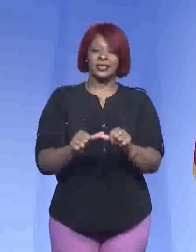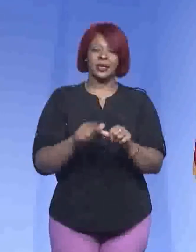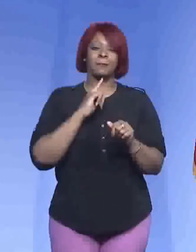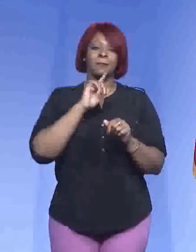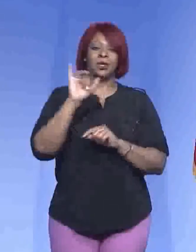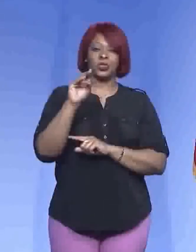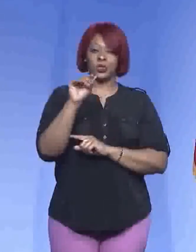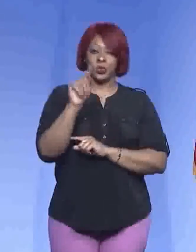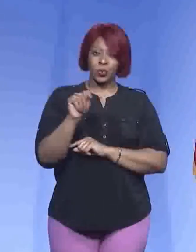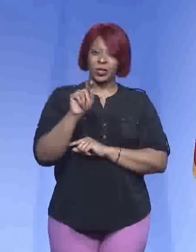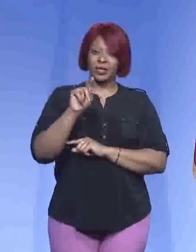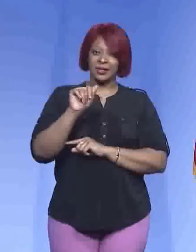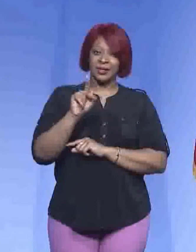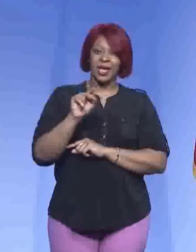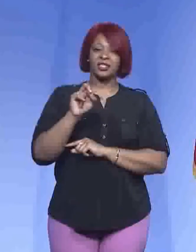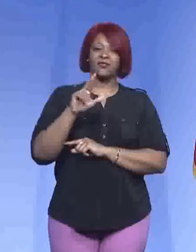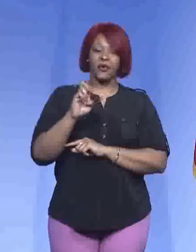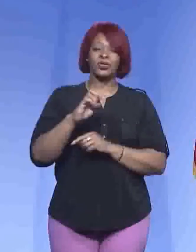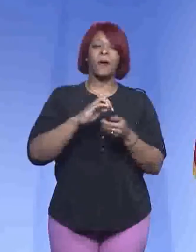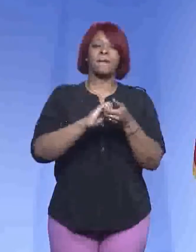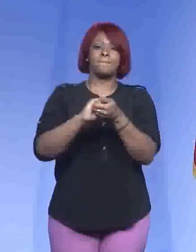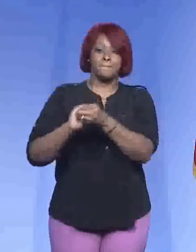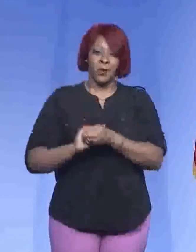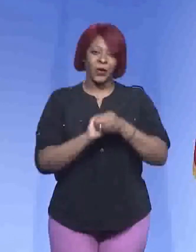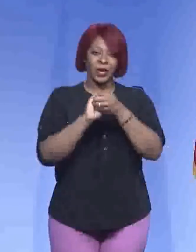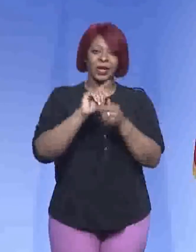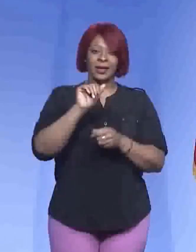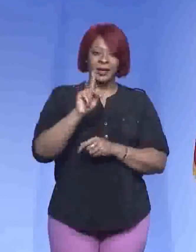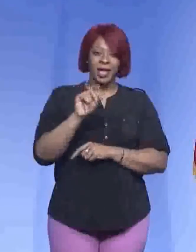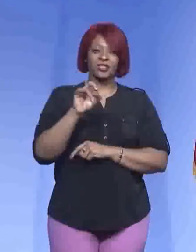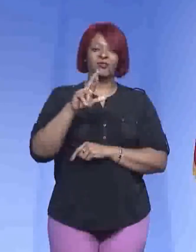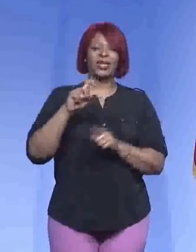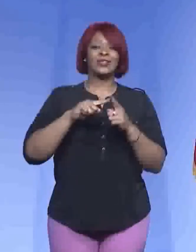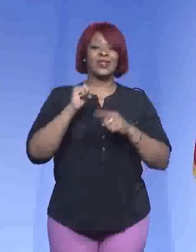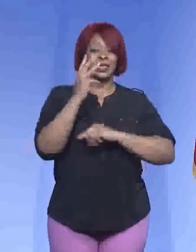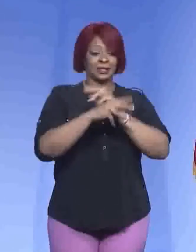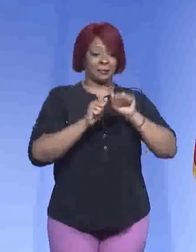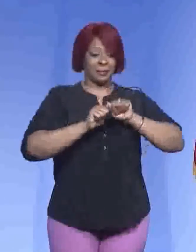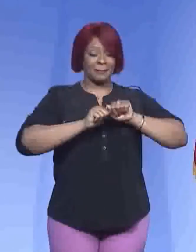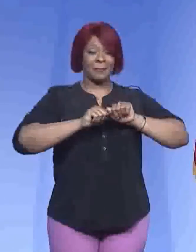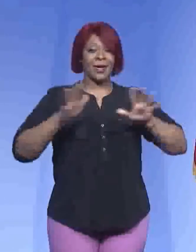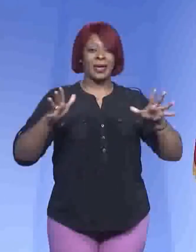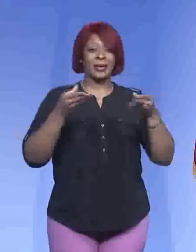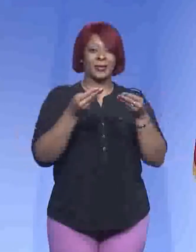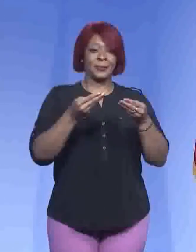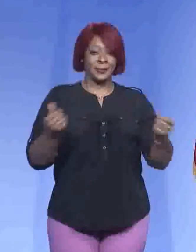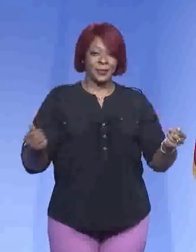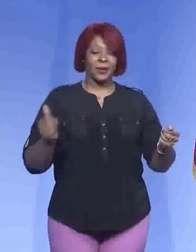joint task force, a partnered task force, until this pandemic releases its grip